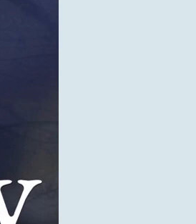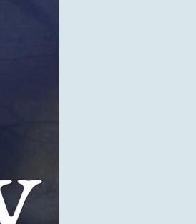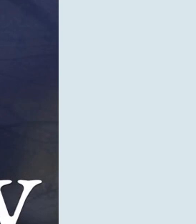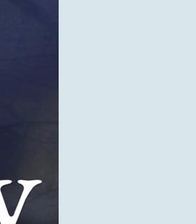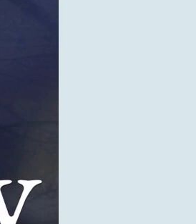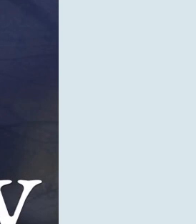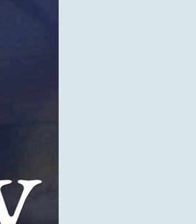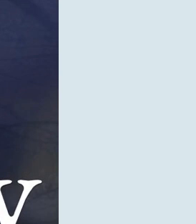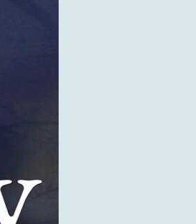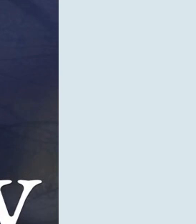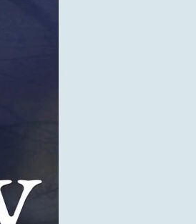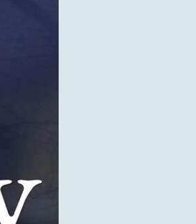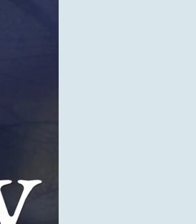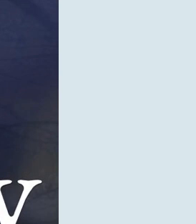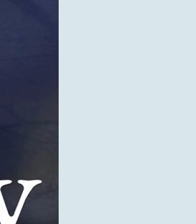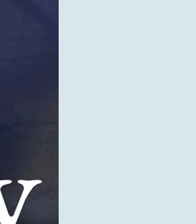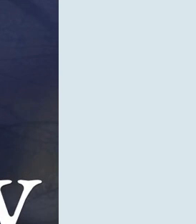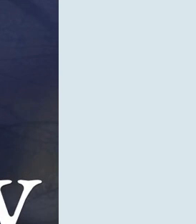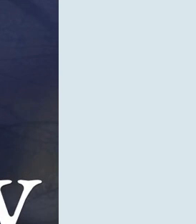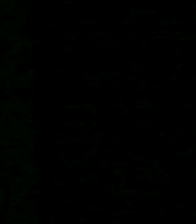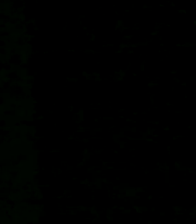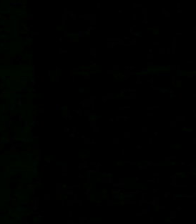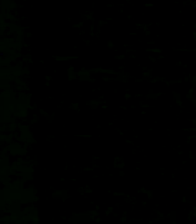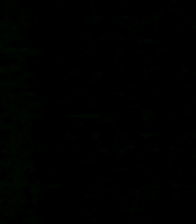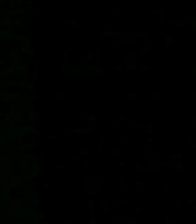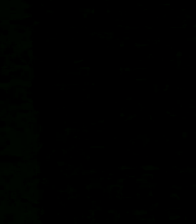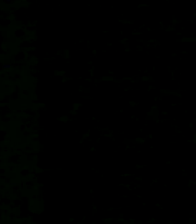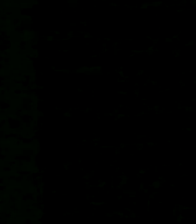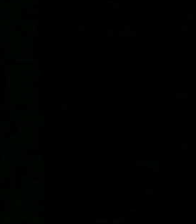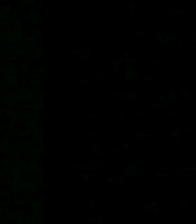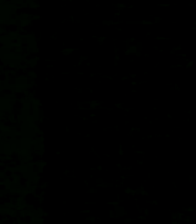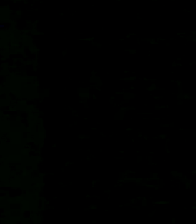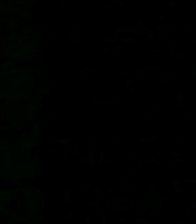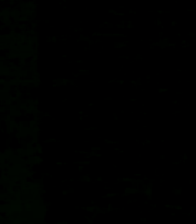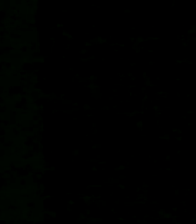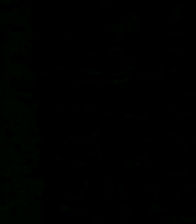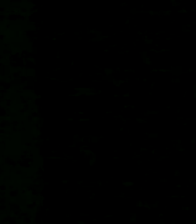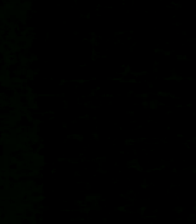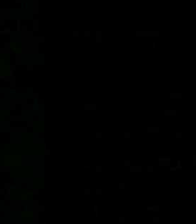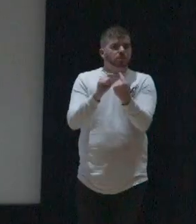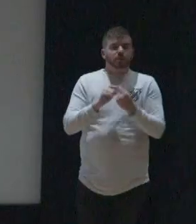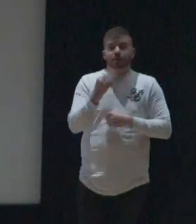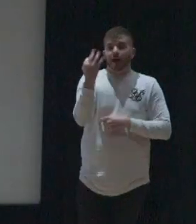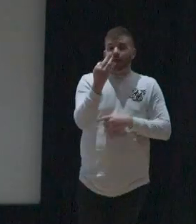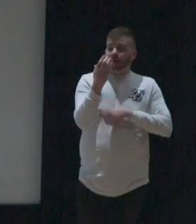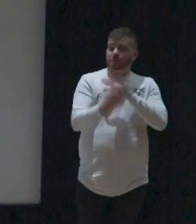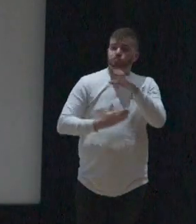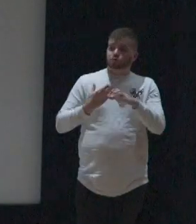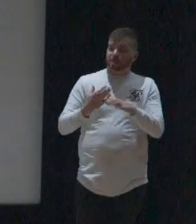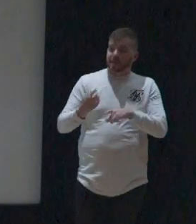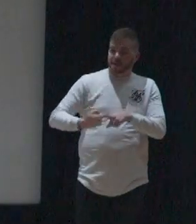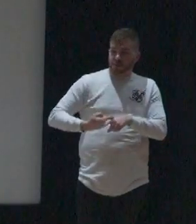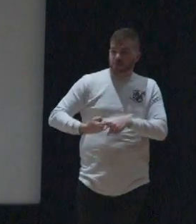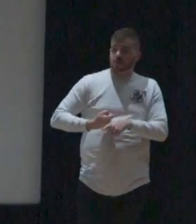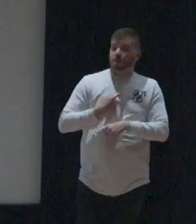2017. It's a strategic RPG card game where you duel powerful enemies in 18th century England. I'm going to